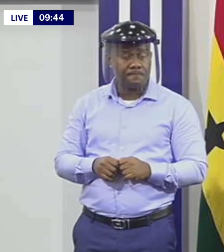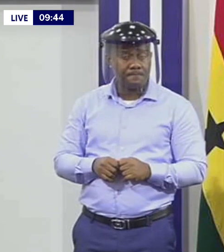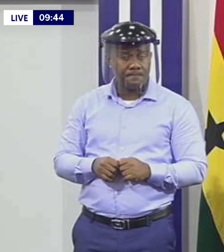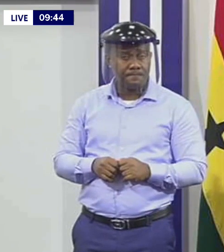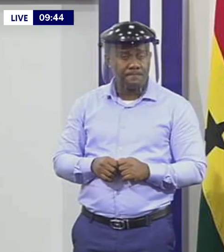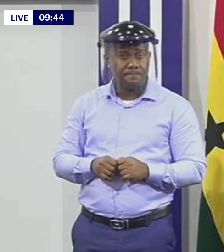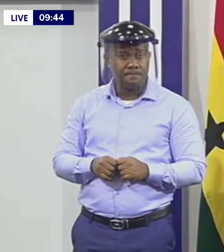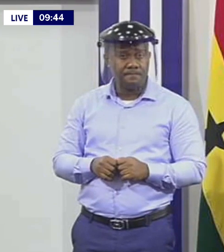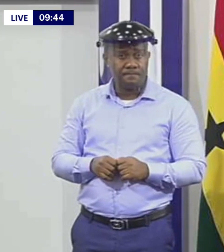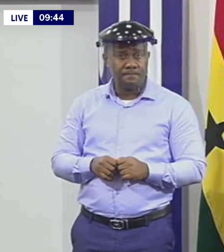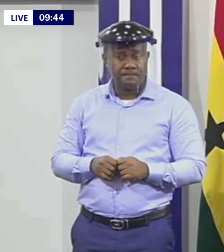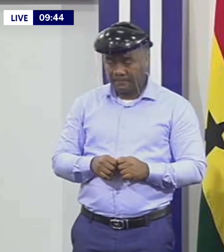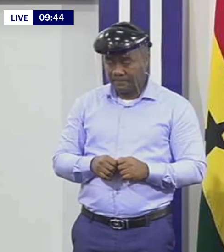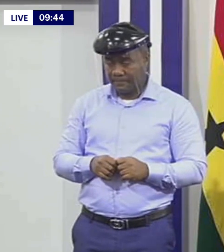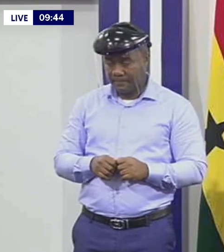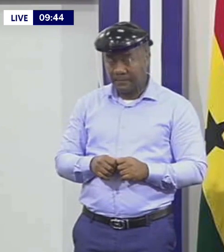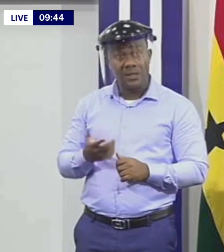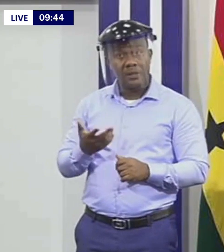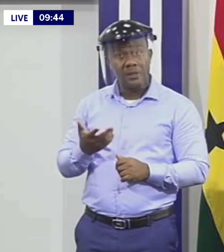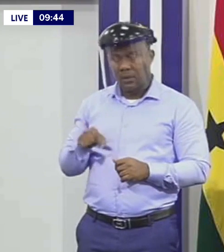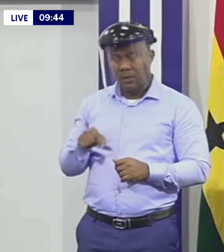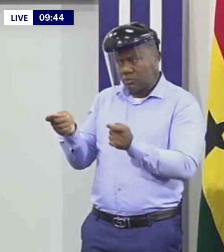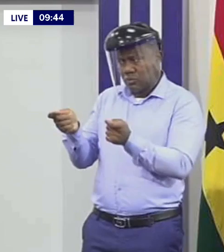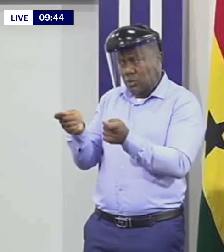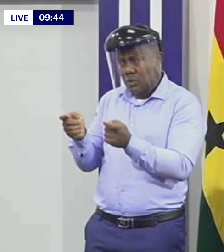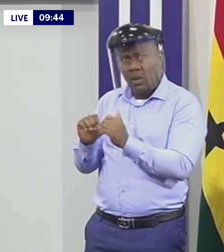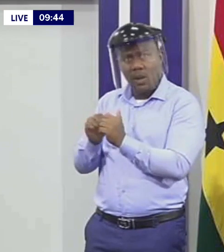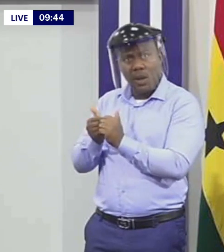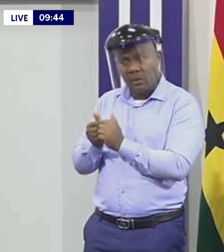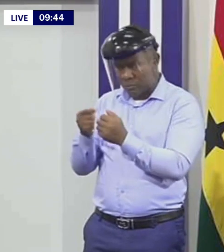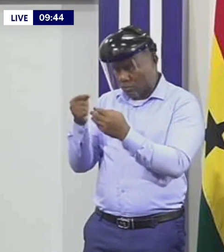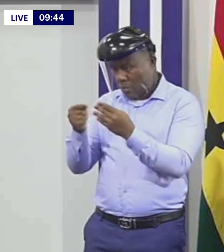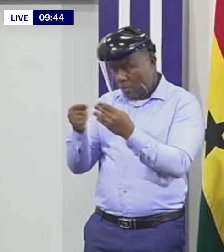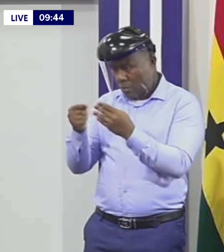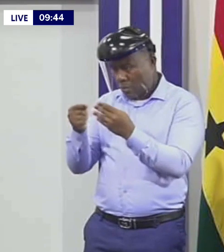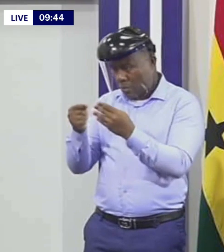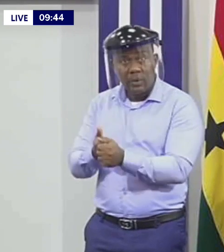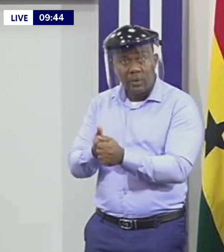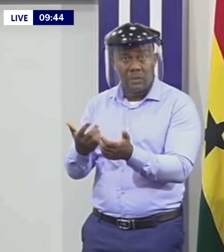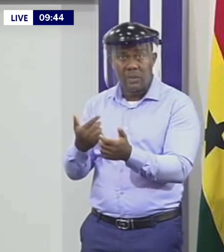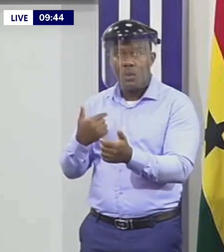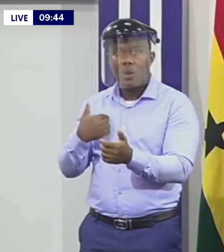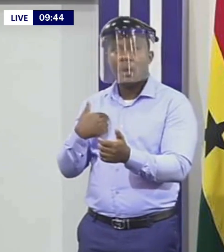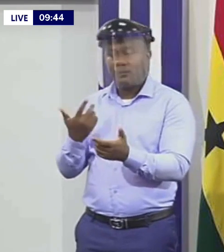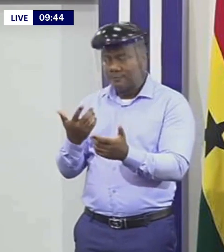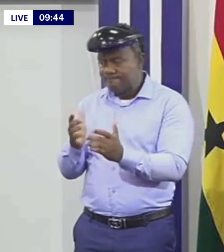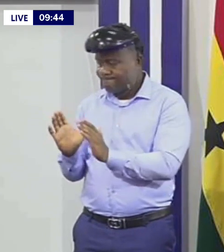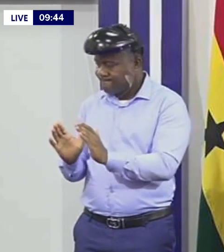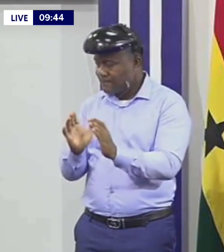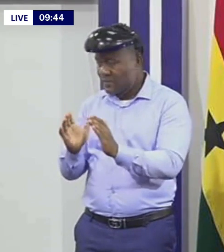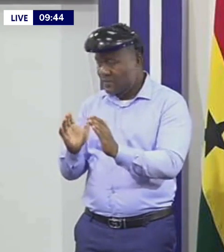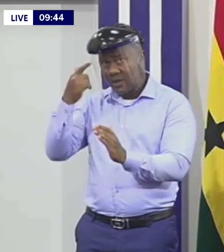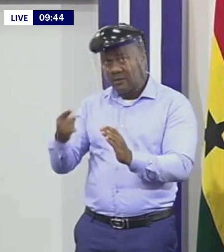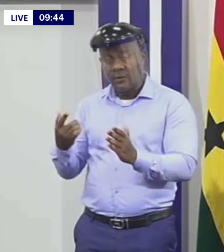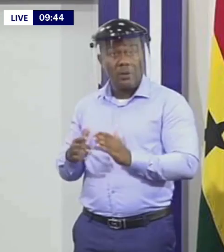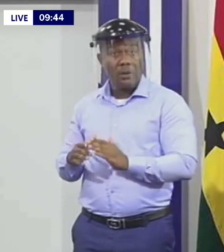strict sense, the various prevention and control measures have to be adhered to. And we have to put in mechanisms for isolation,